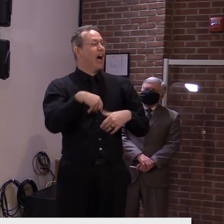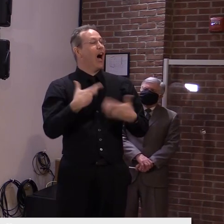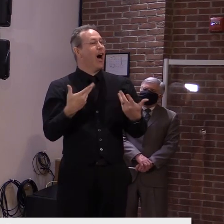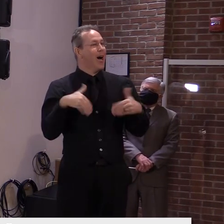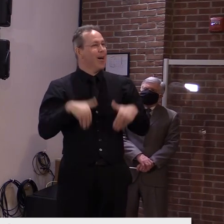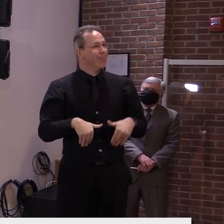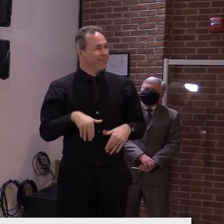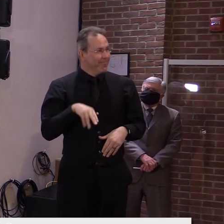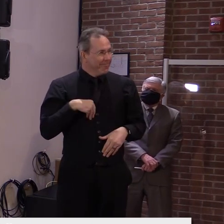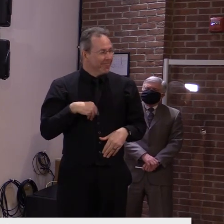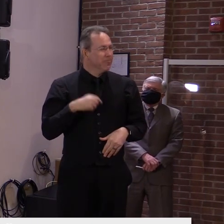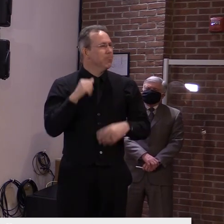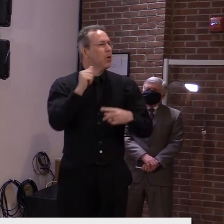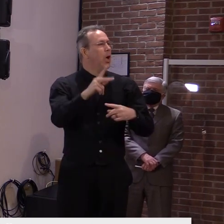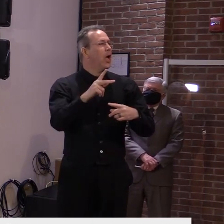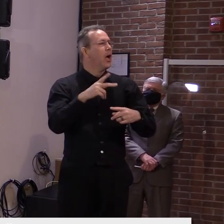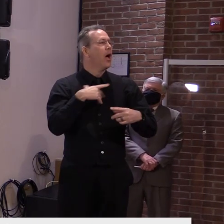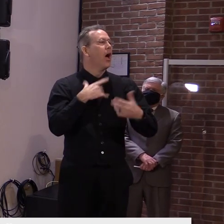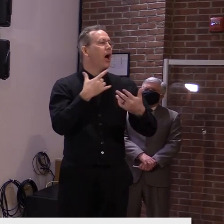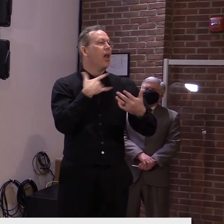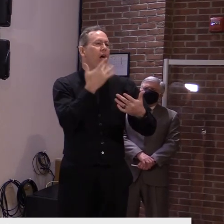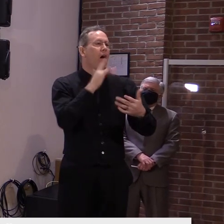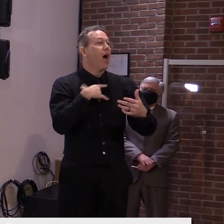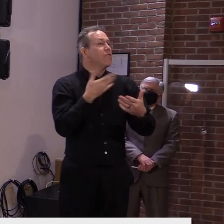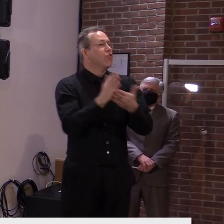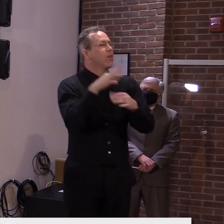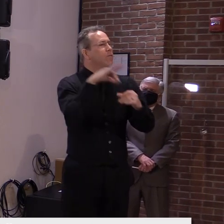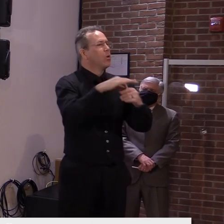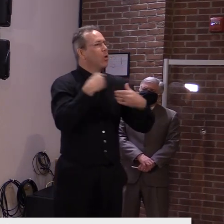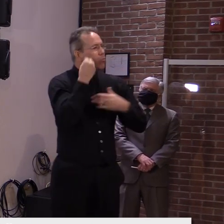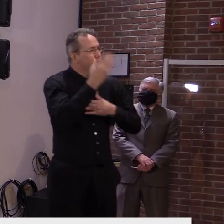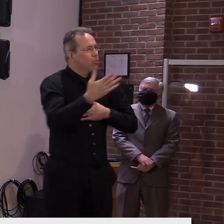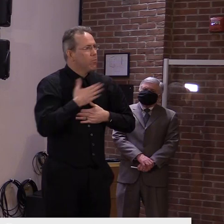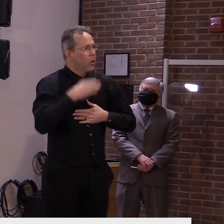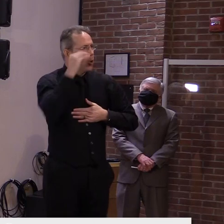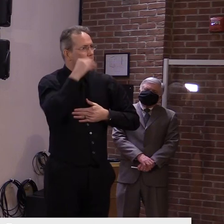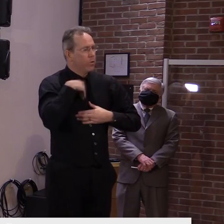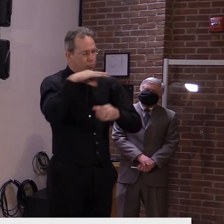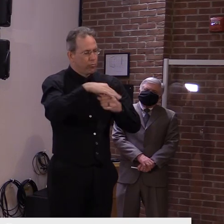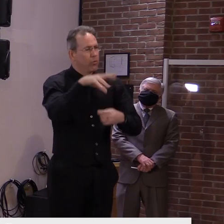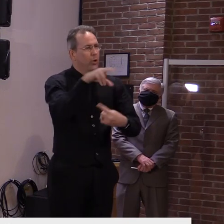least exercise my right to vote on that issue. And so we'll move on from there.